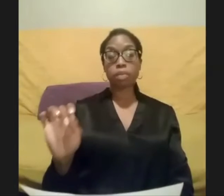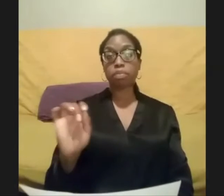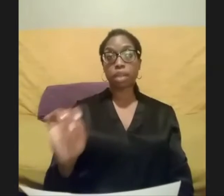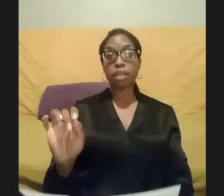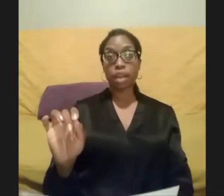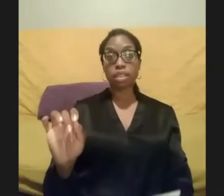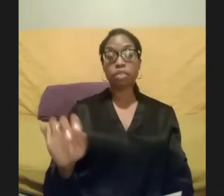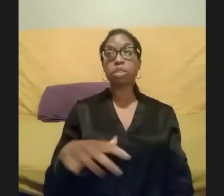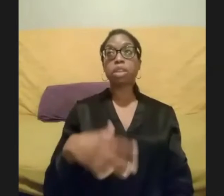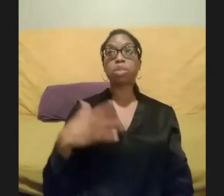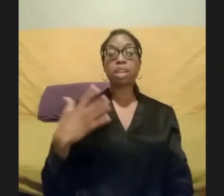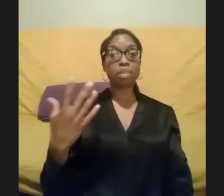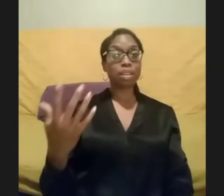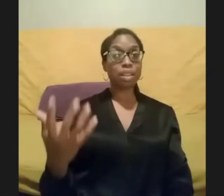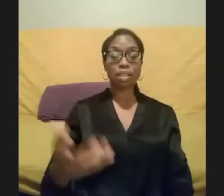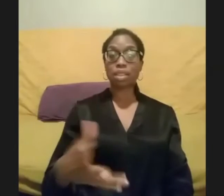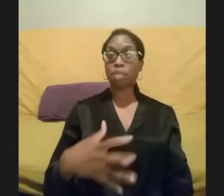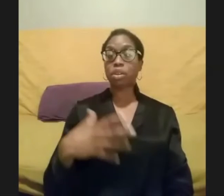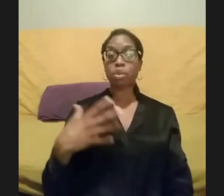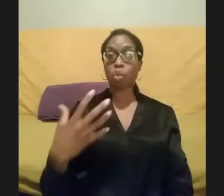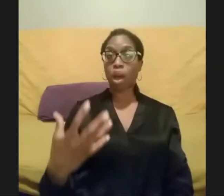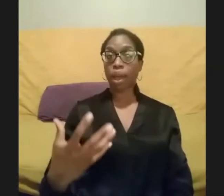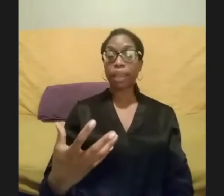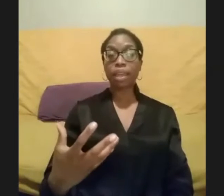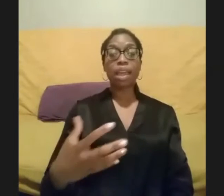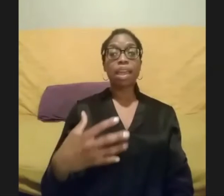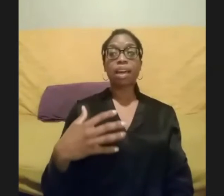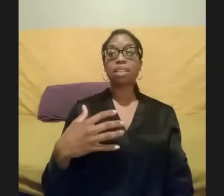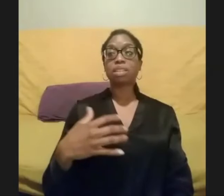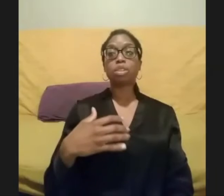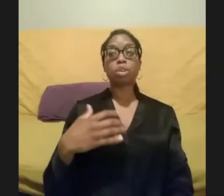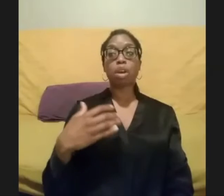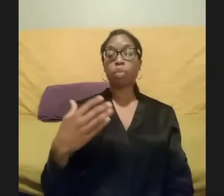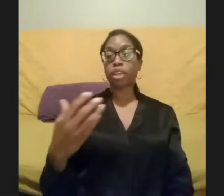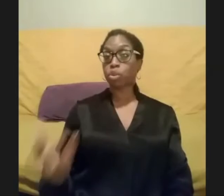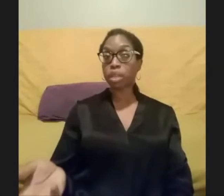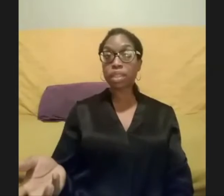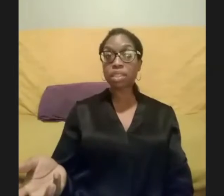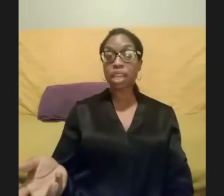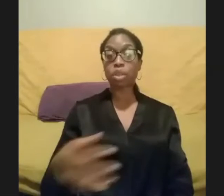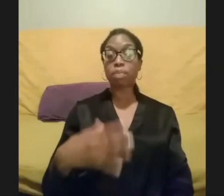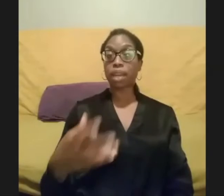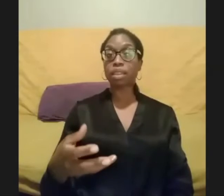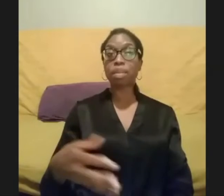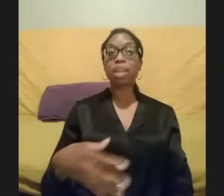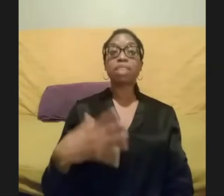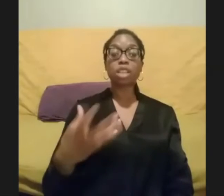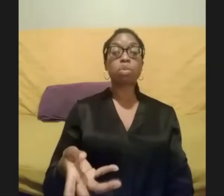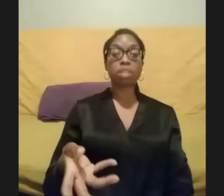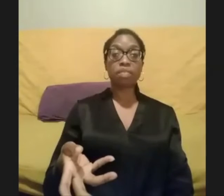blood clots, if you're somebody who's getting blood clots and we don't know why, and you're on the right treatment and you keep getting them, that's worth an